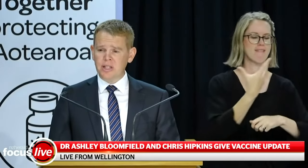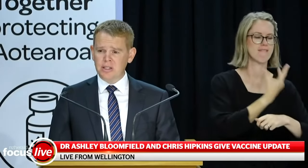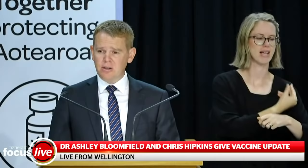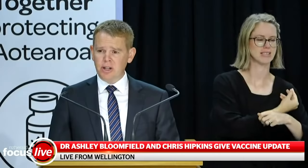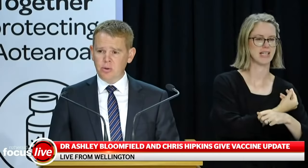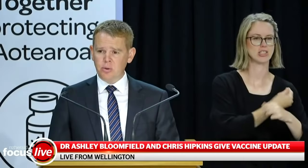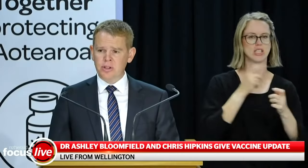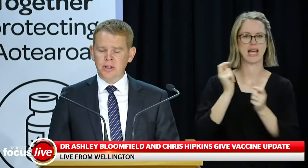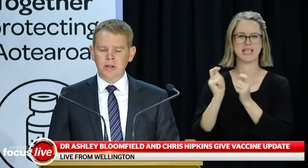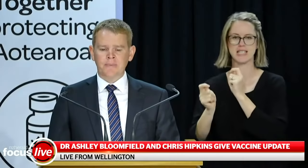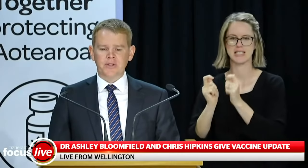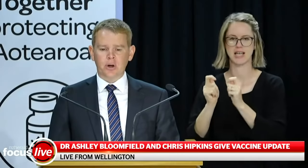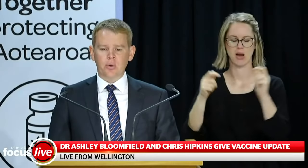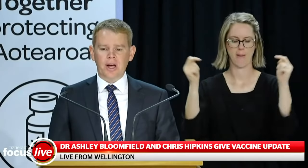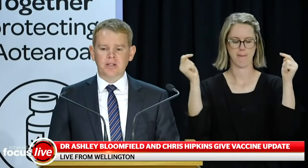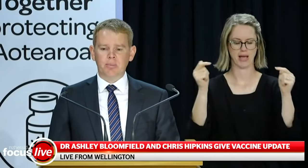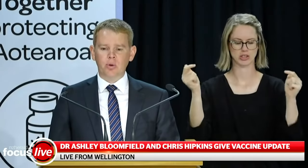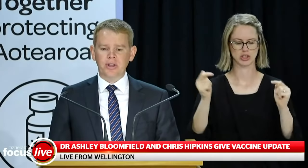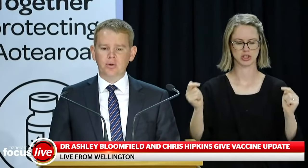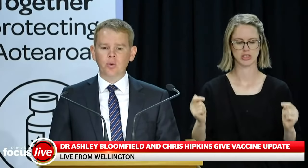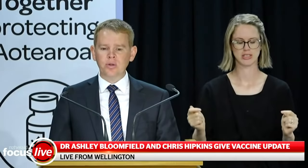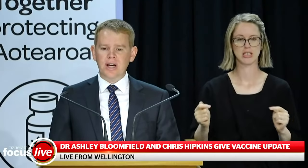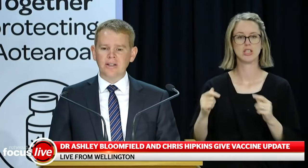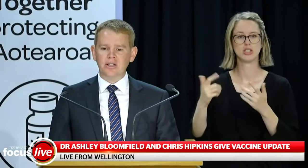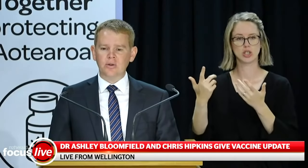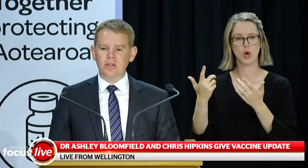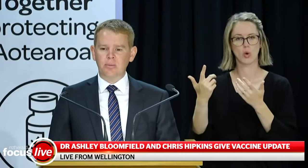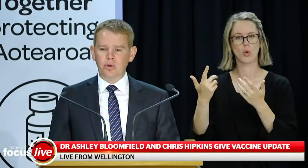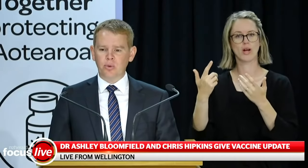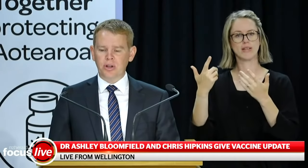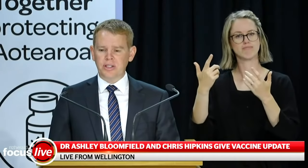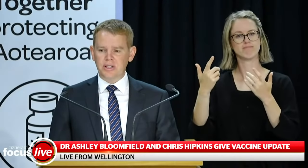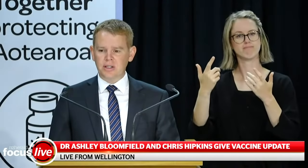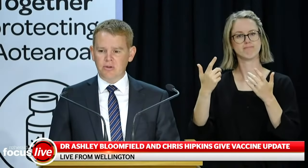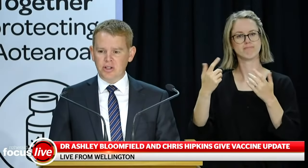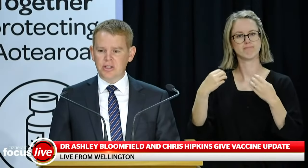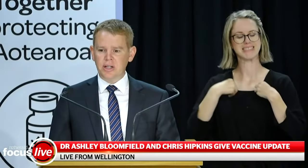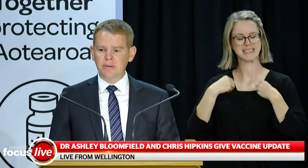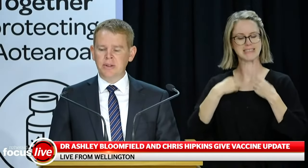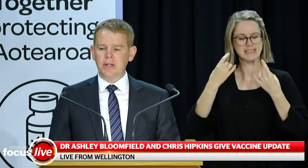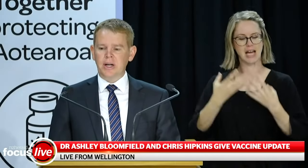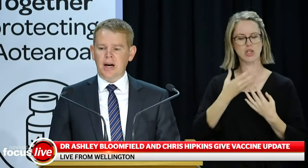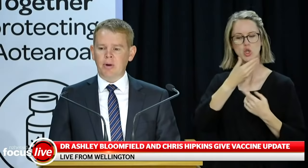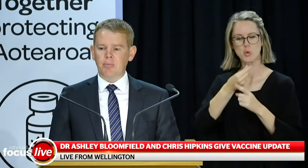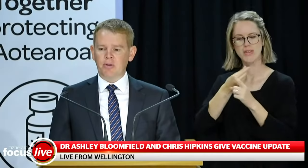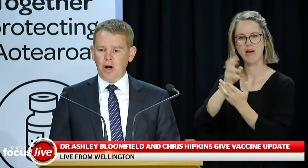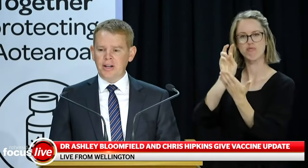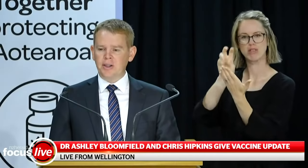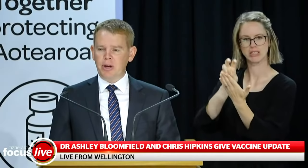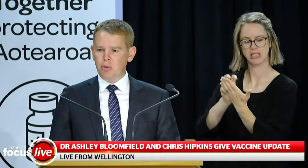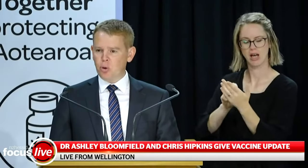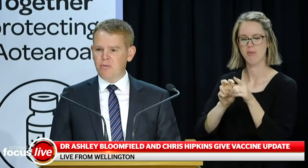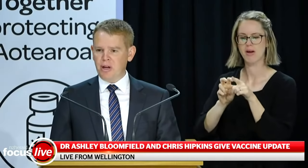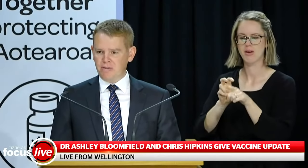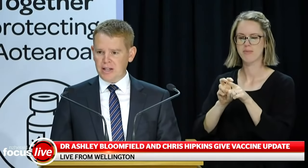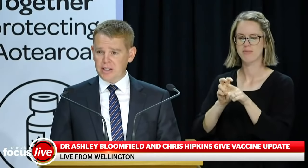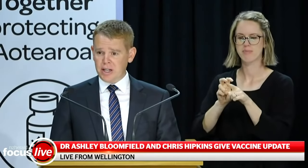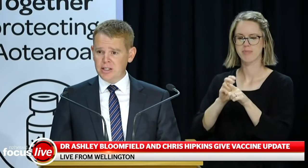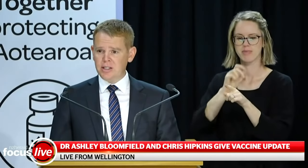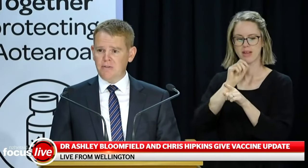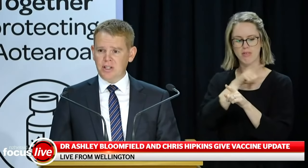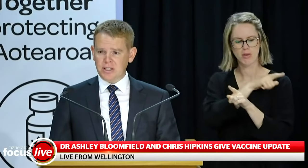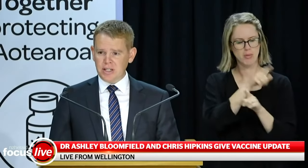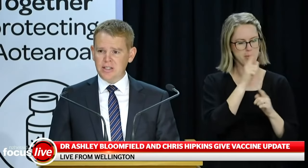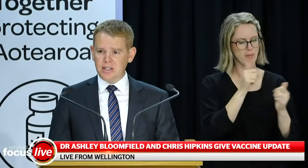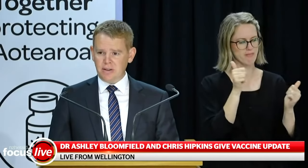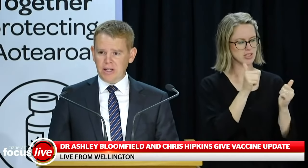records with testing records. So as employers all start to use the border worker testing register, providing the people who have been